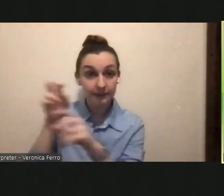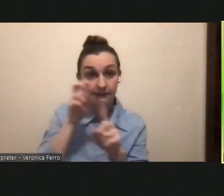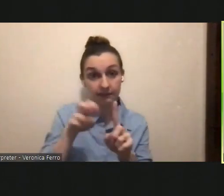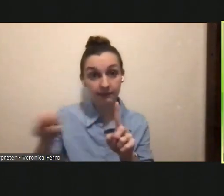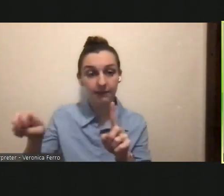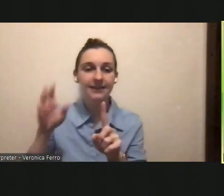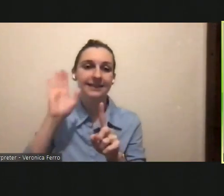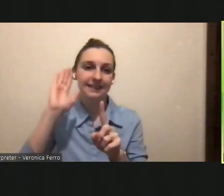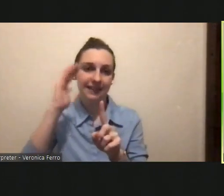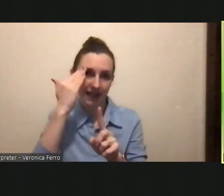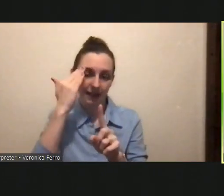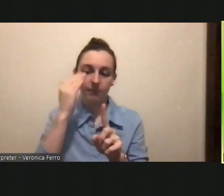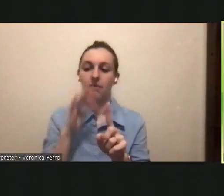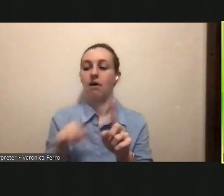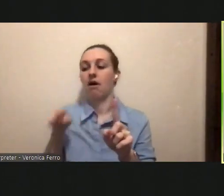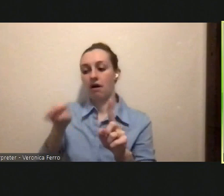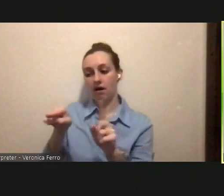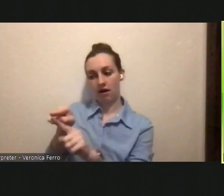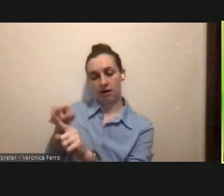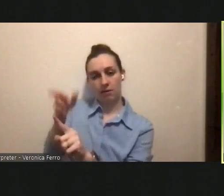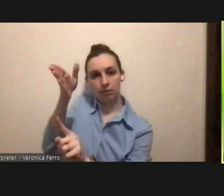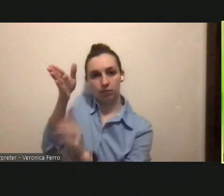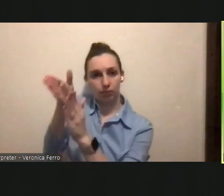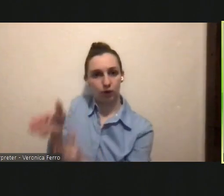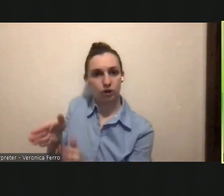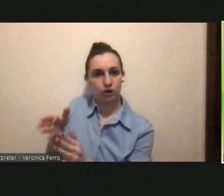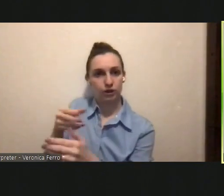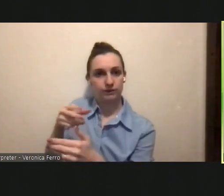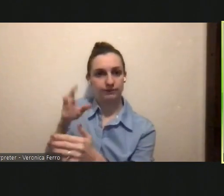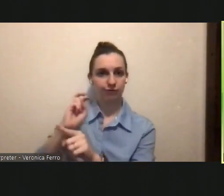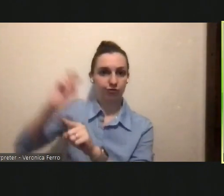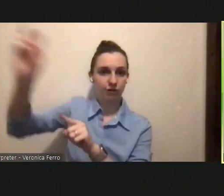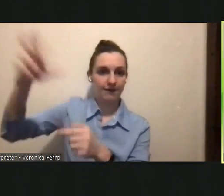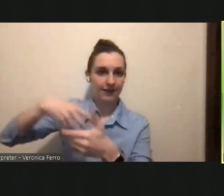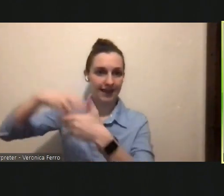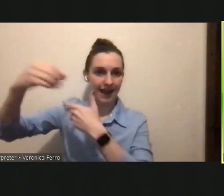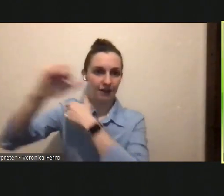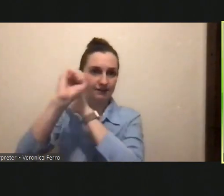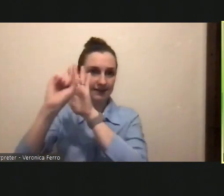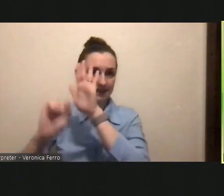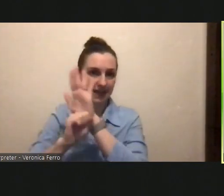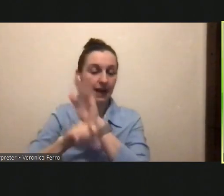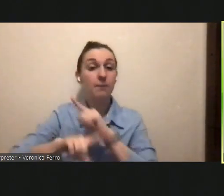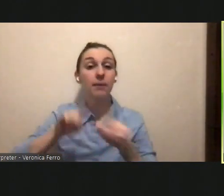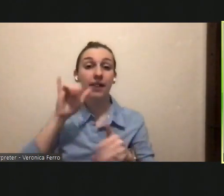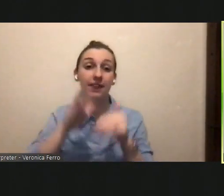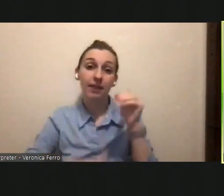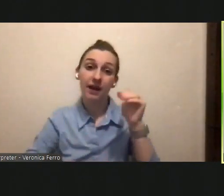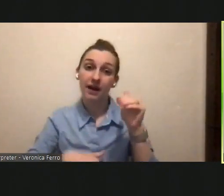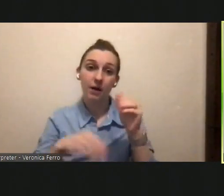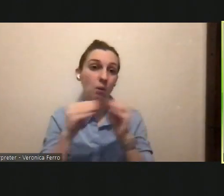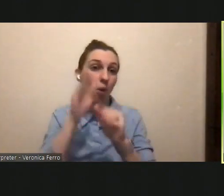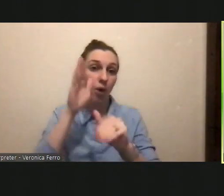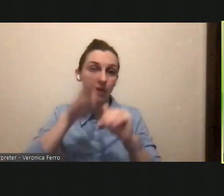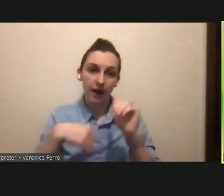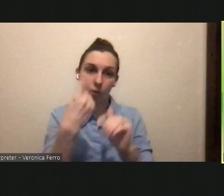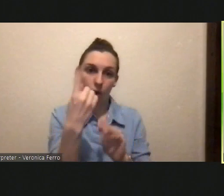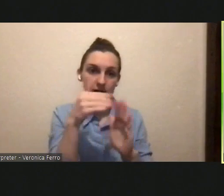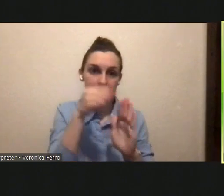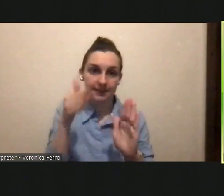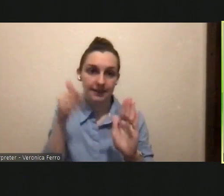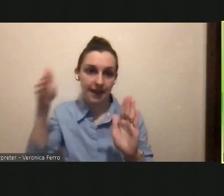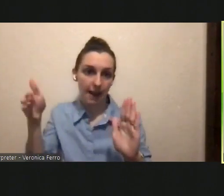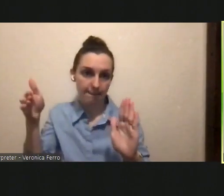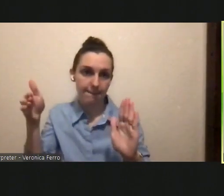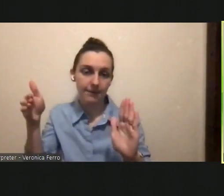someone who traveled out of state, but again, that's more than one step away from that individual. So at this point, that's really the transition we're